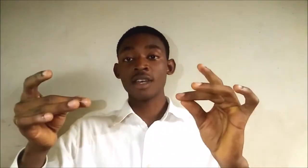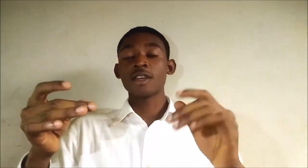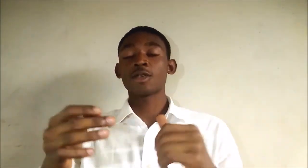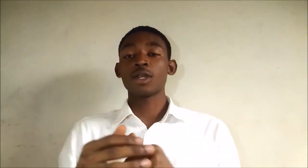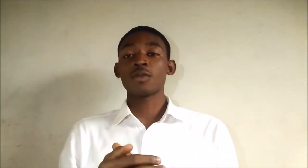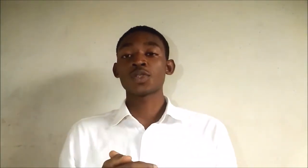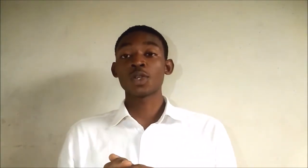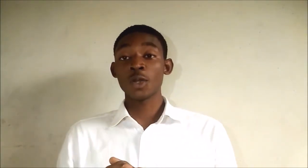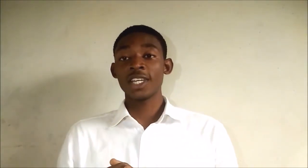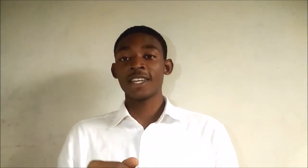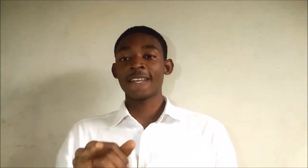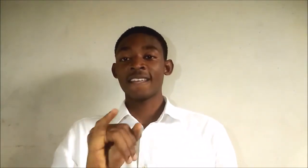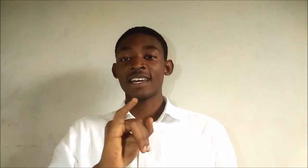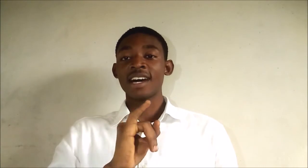now slowly, I